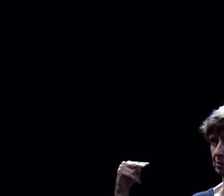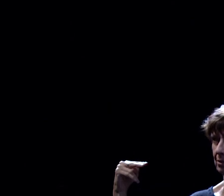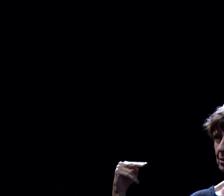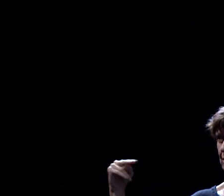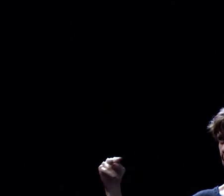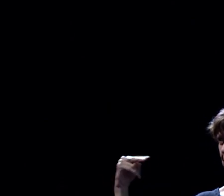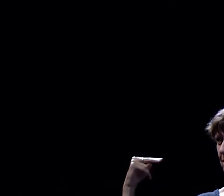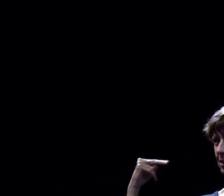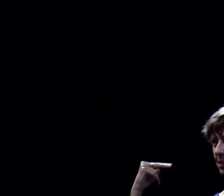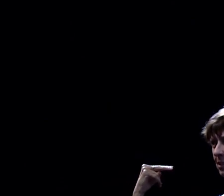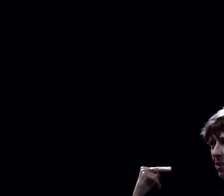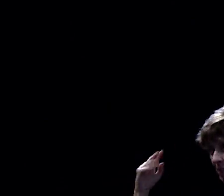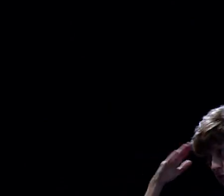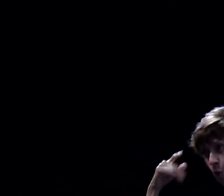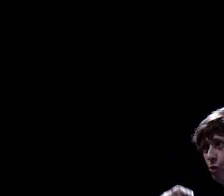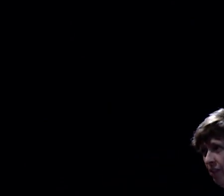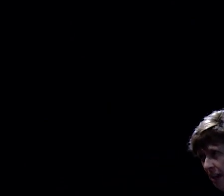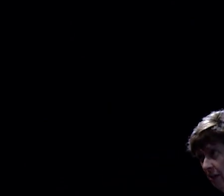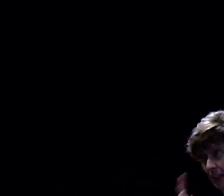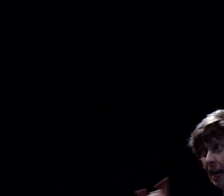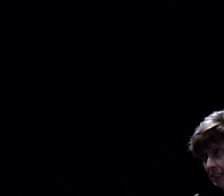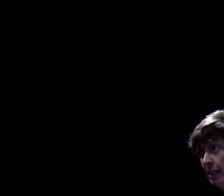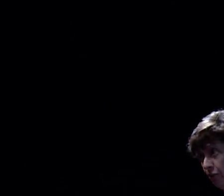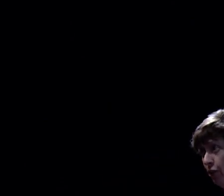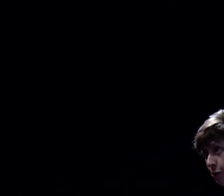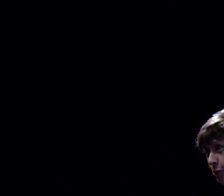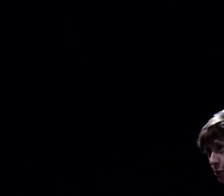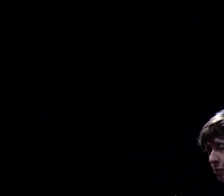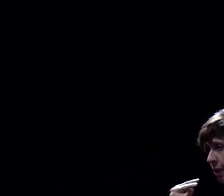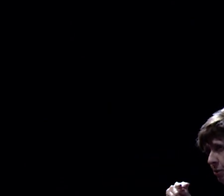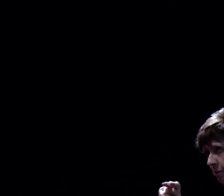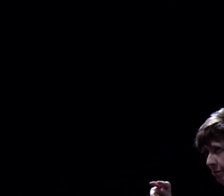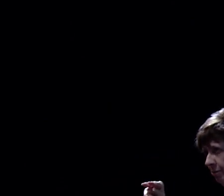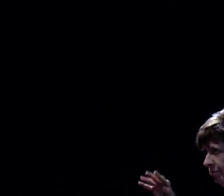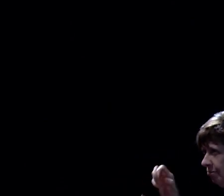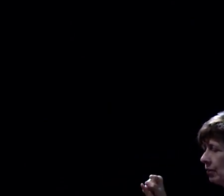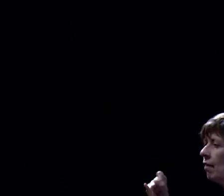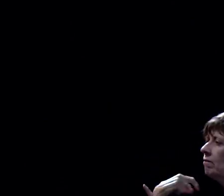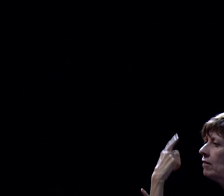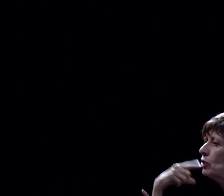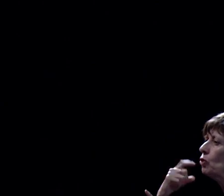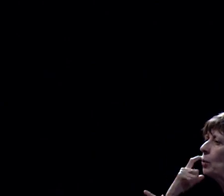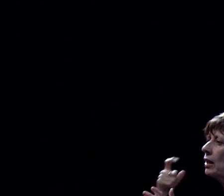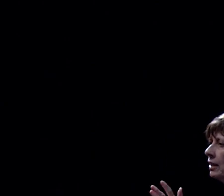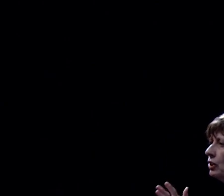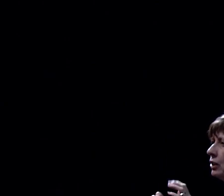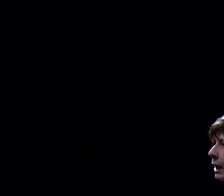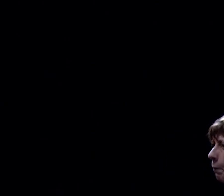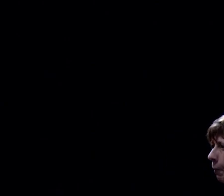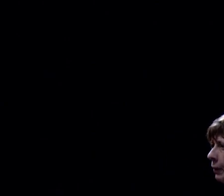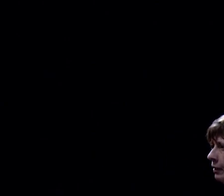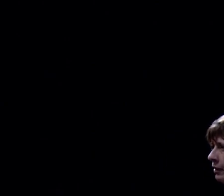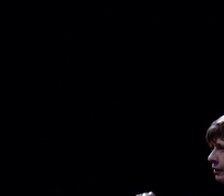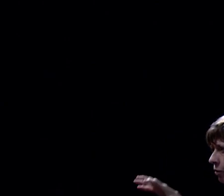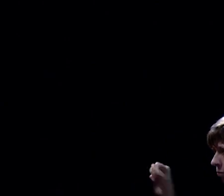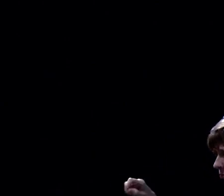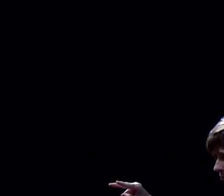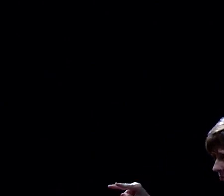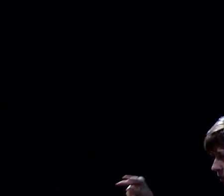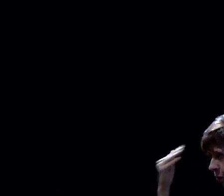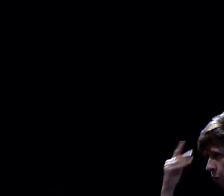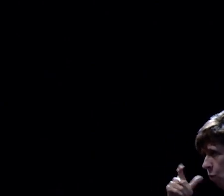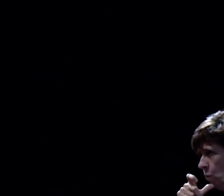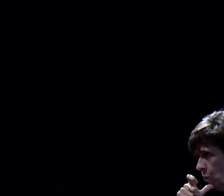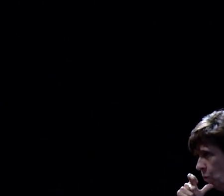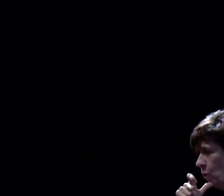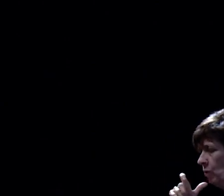basically, they know you're there, they can identify you, they have the facial recognition capability, so they can know who you are.